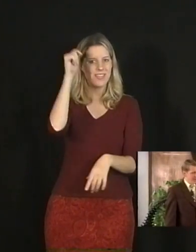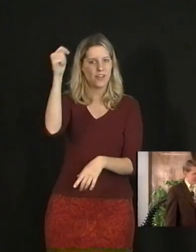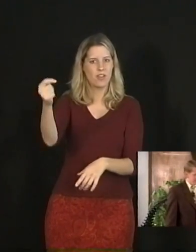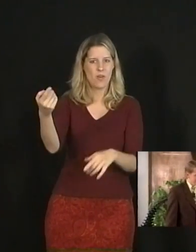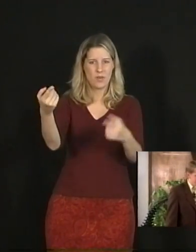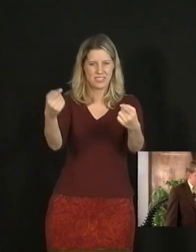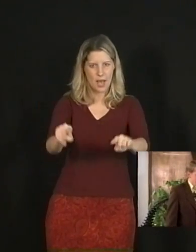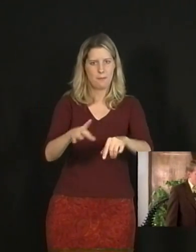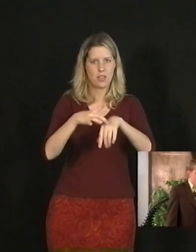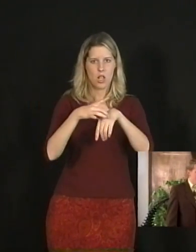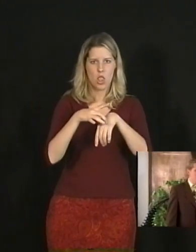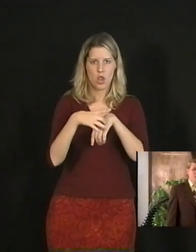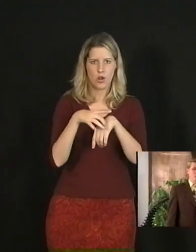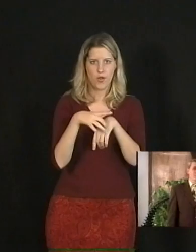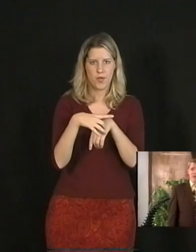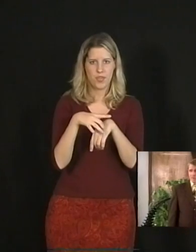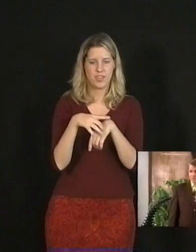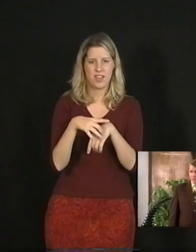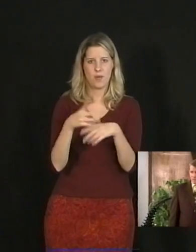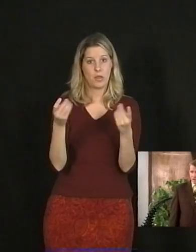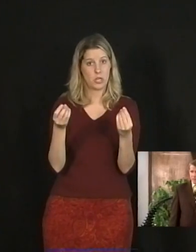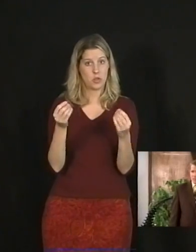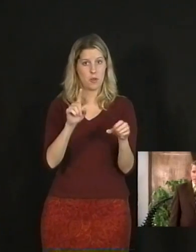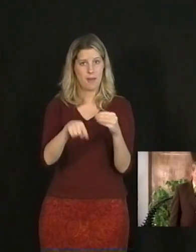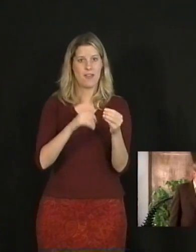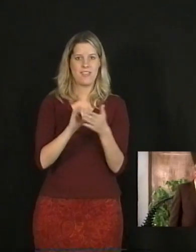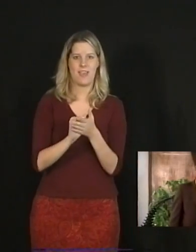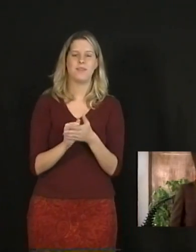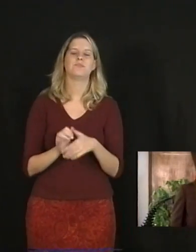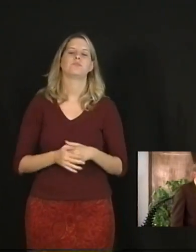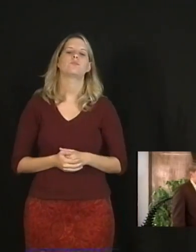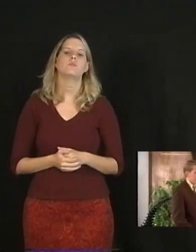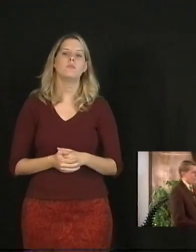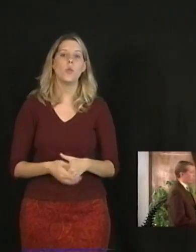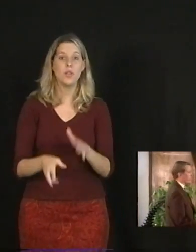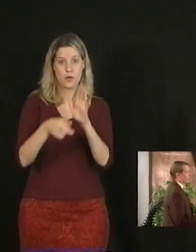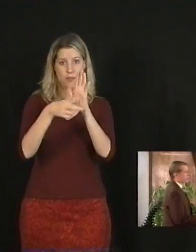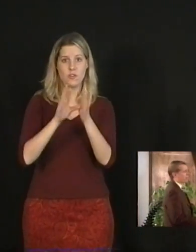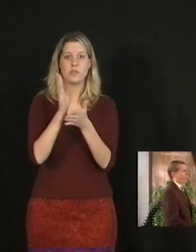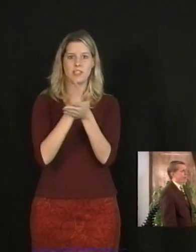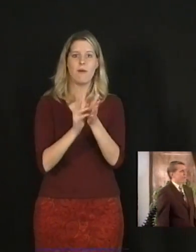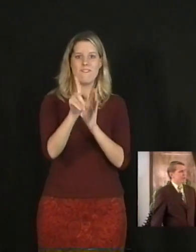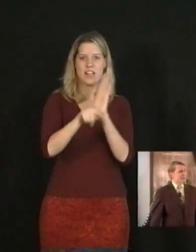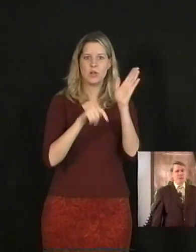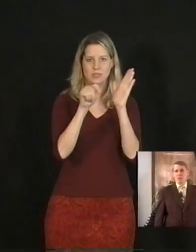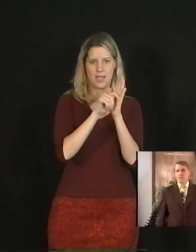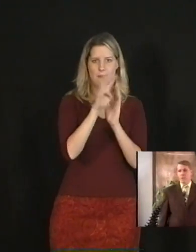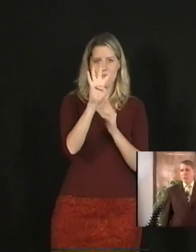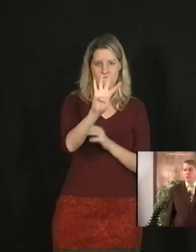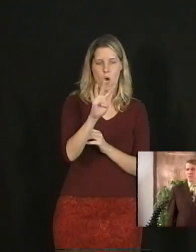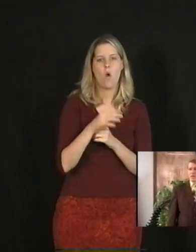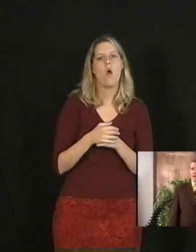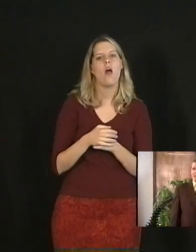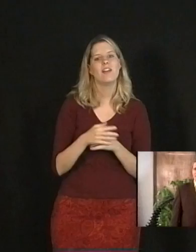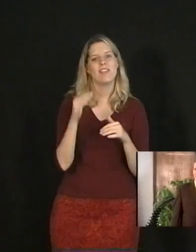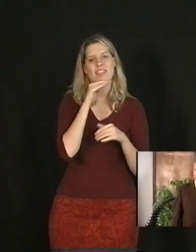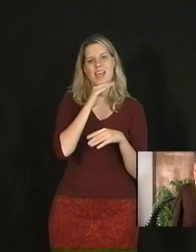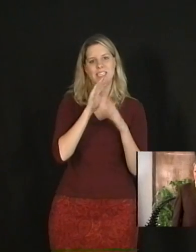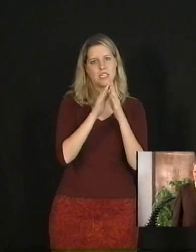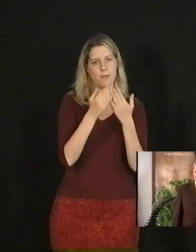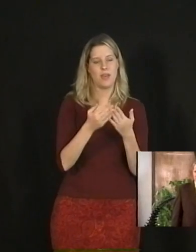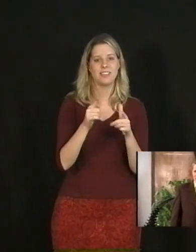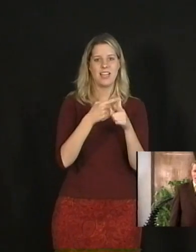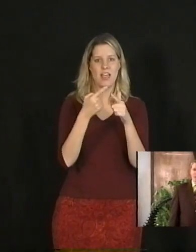is happening? And what you can do about it. We'll get to that eventually. We're going to review some of what we covered on tape number 4, some of the lies